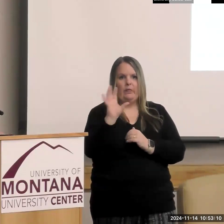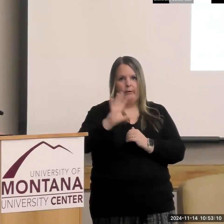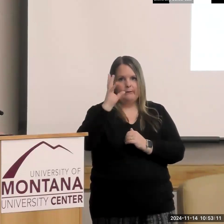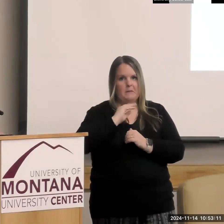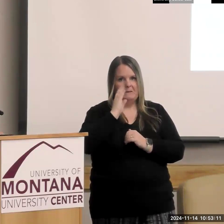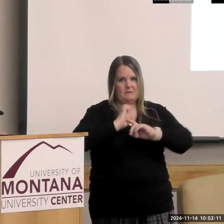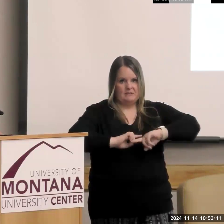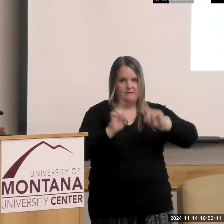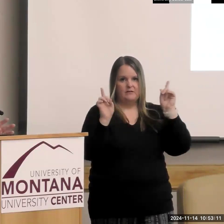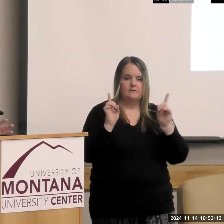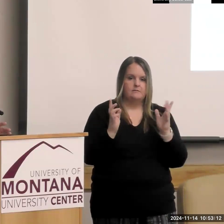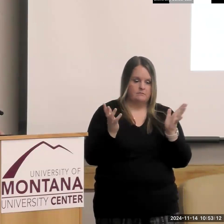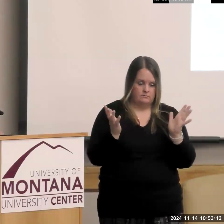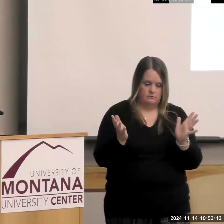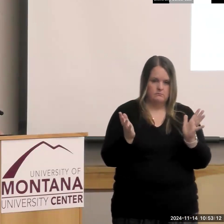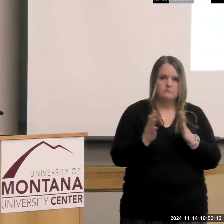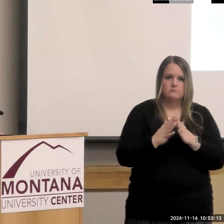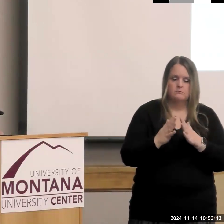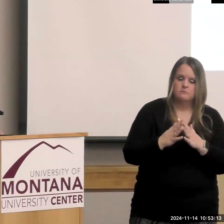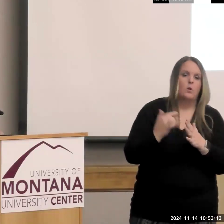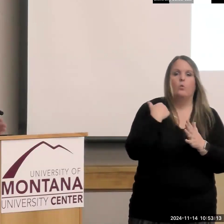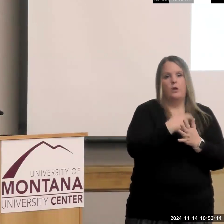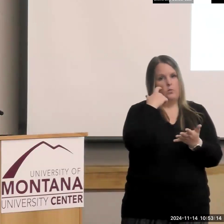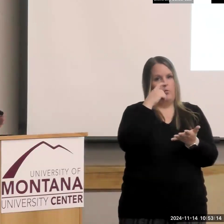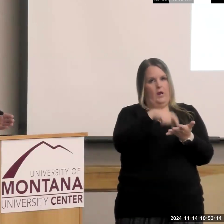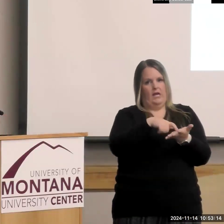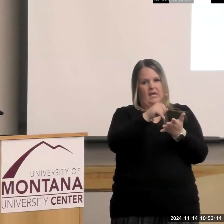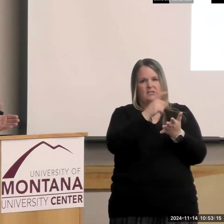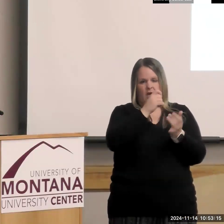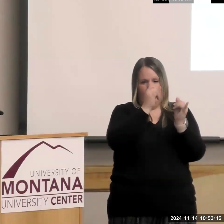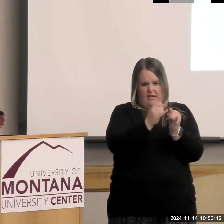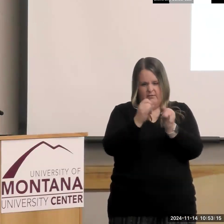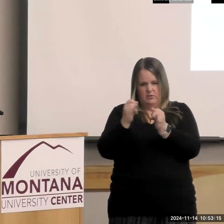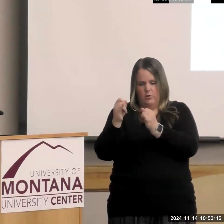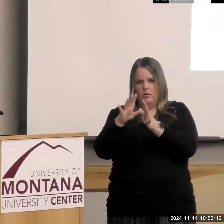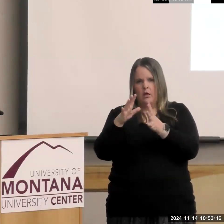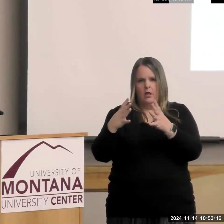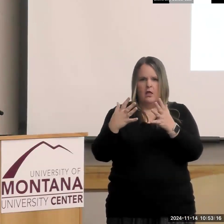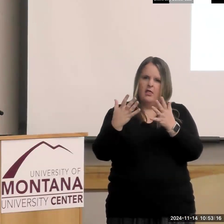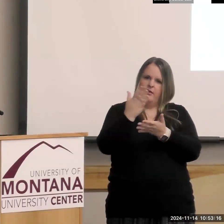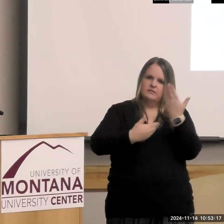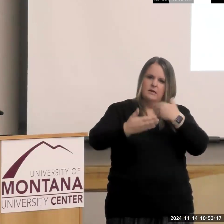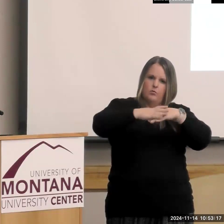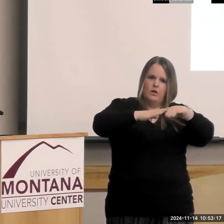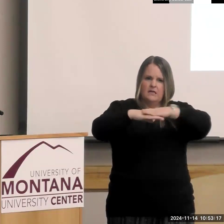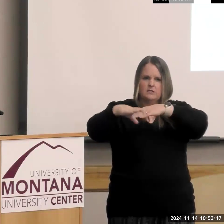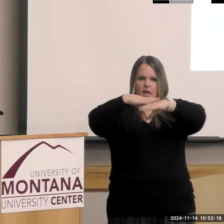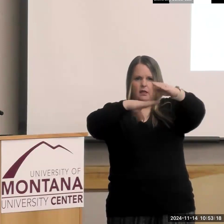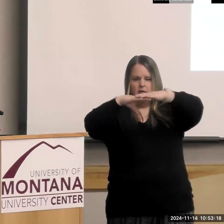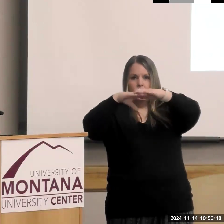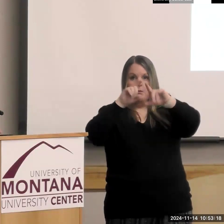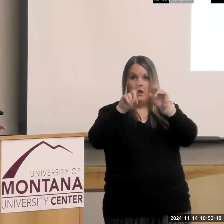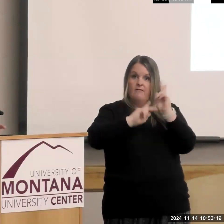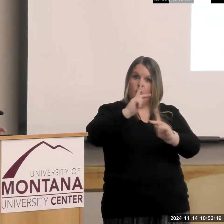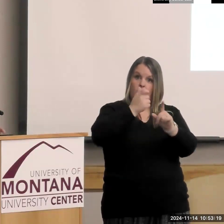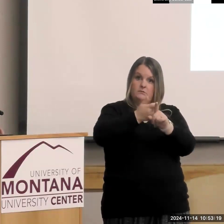that, and again, we recognize these are not individual populations. We have cross-sectionality across disabilities, but for folks who